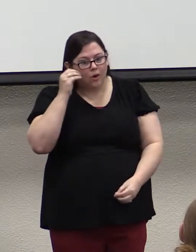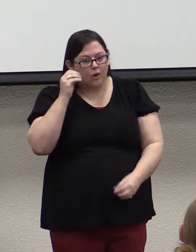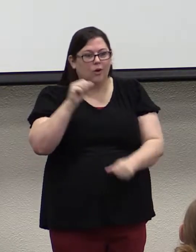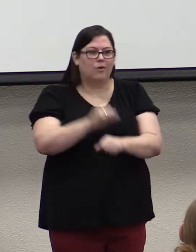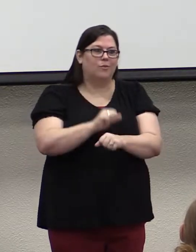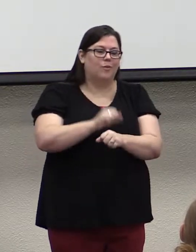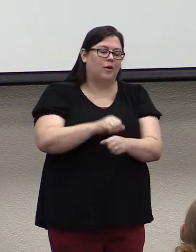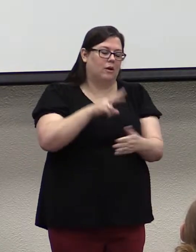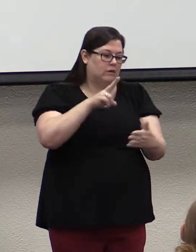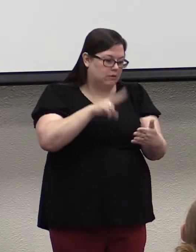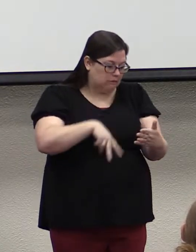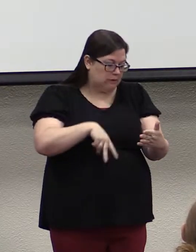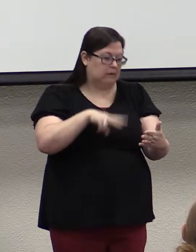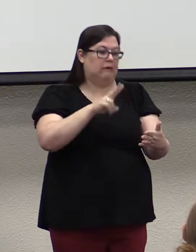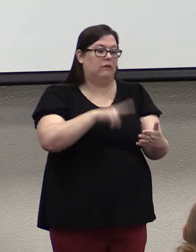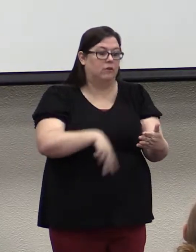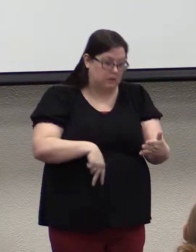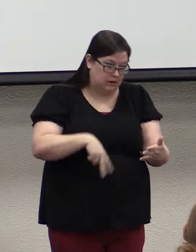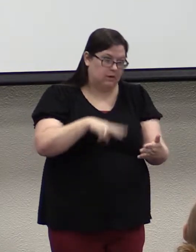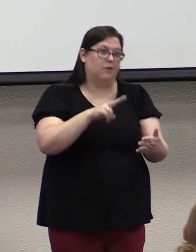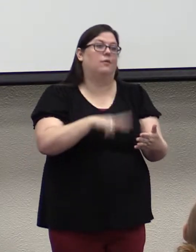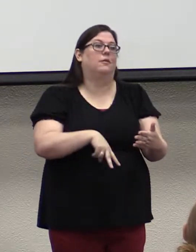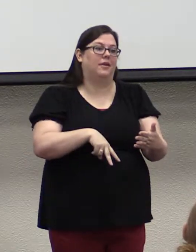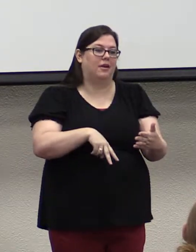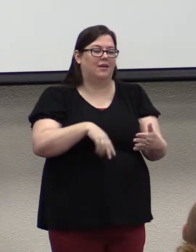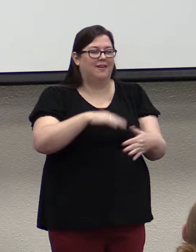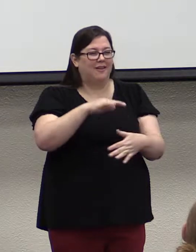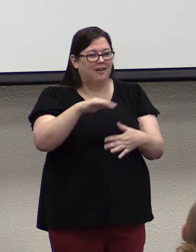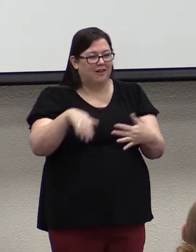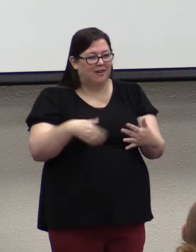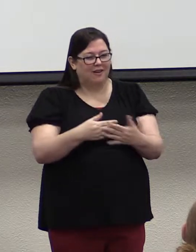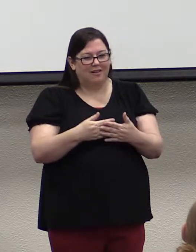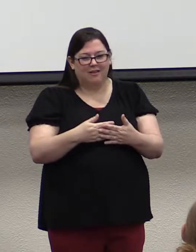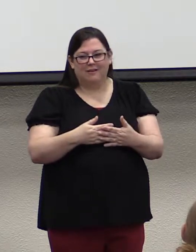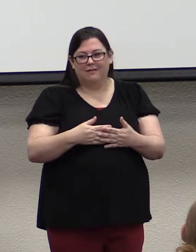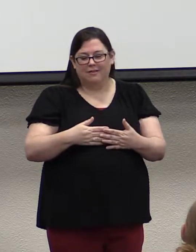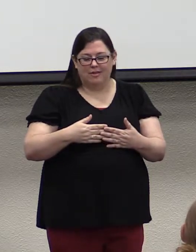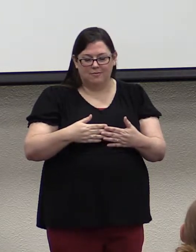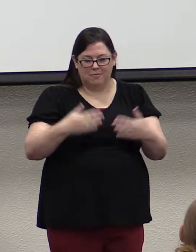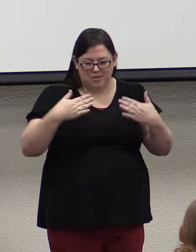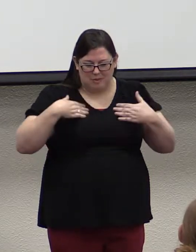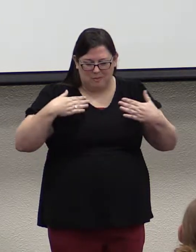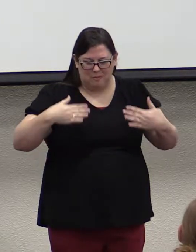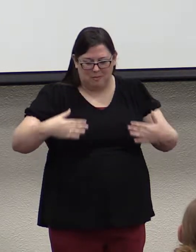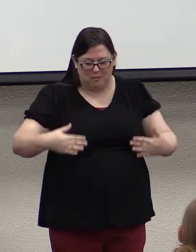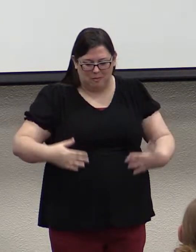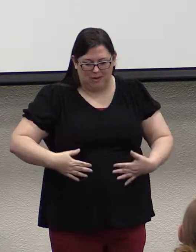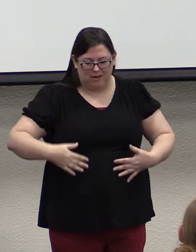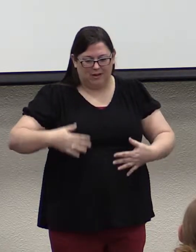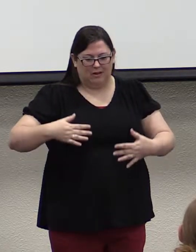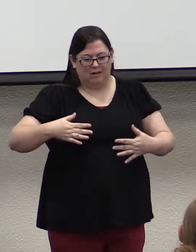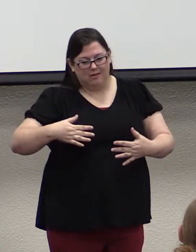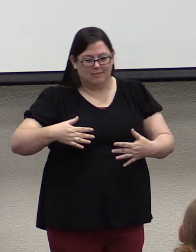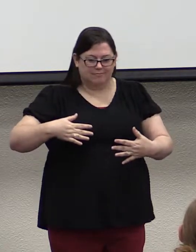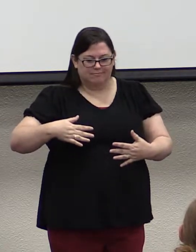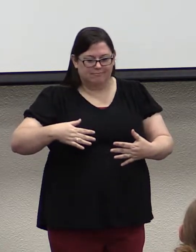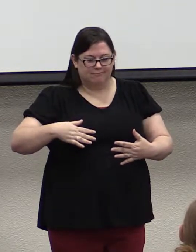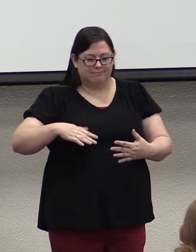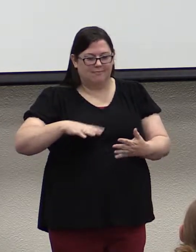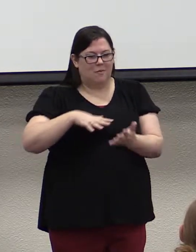reading, just the wear and tear on the body. He says he feels like he's aged 10